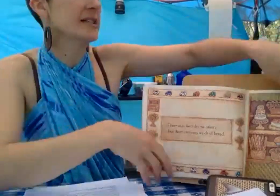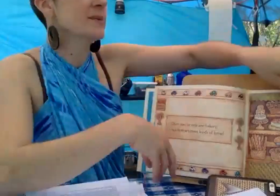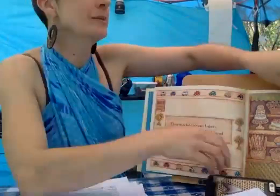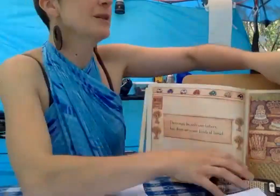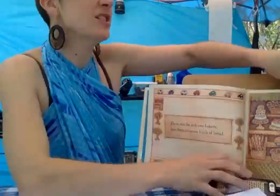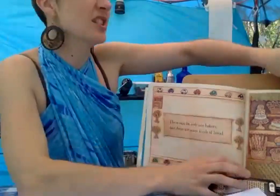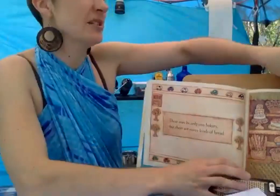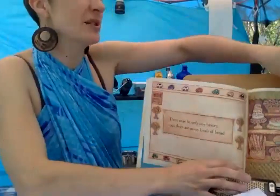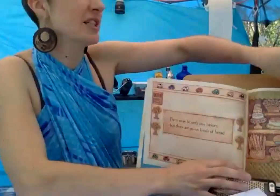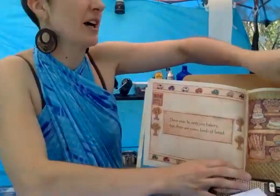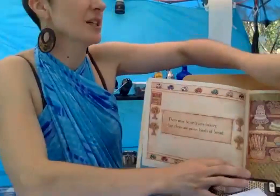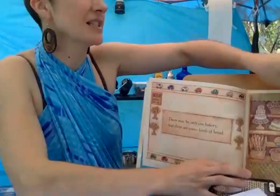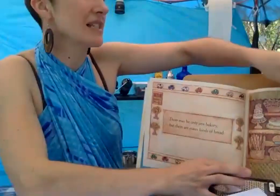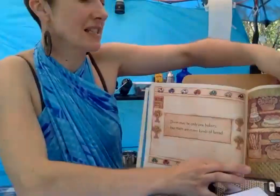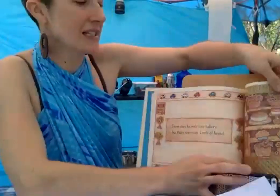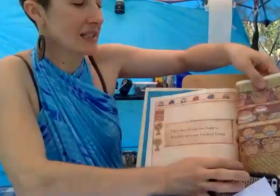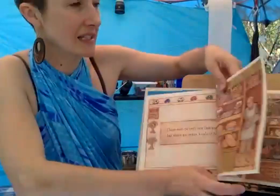Sweetie, maybe you should just give them their tablets.